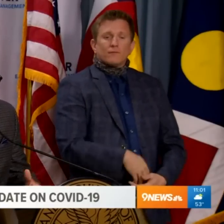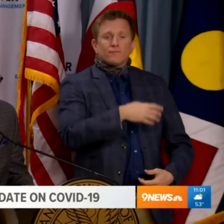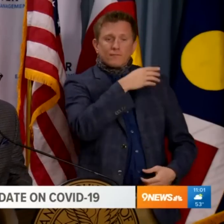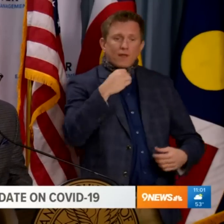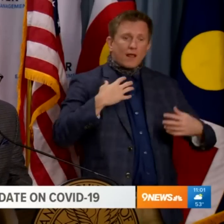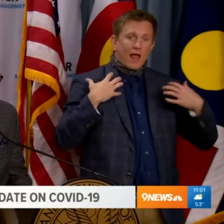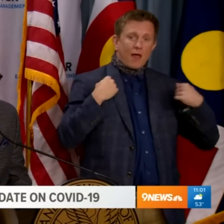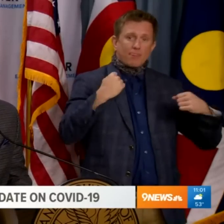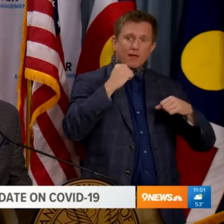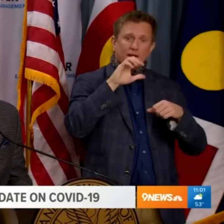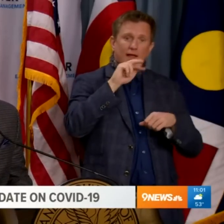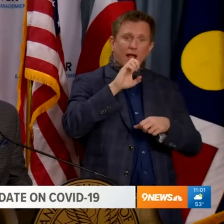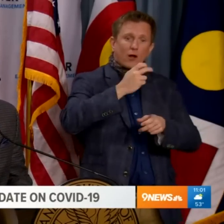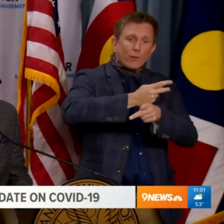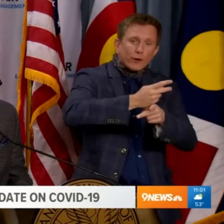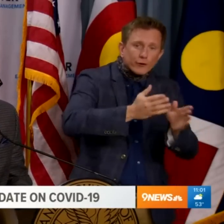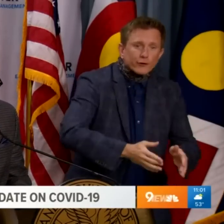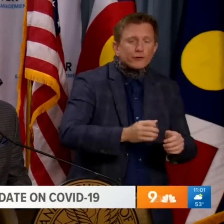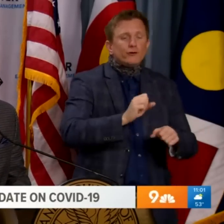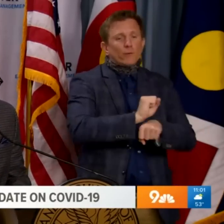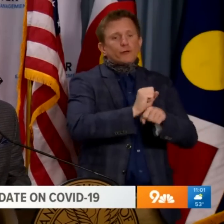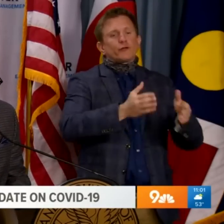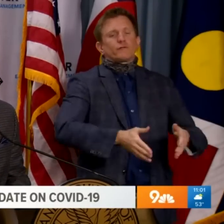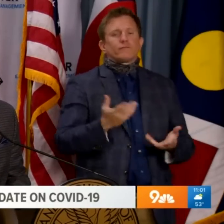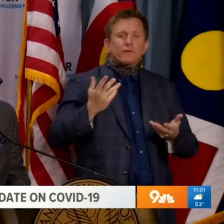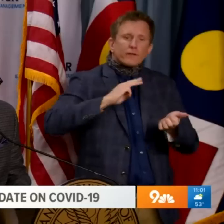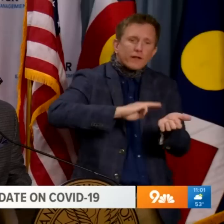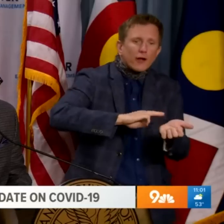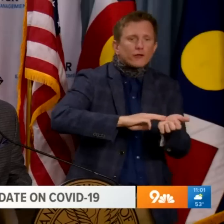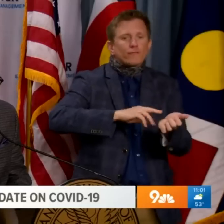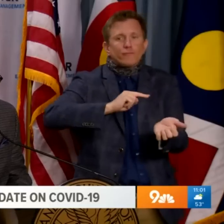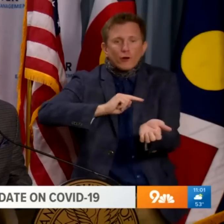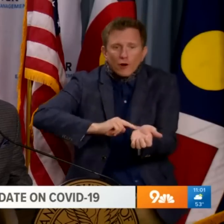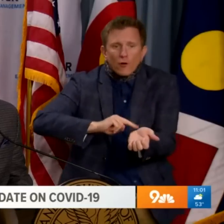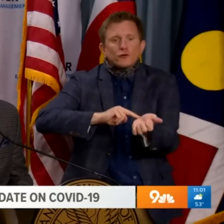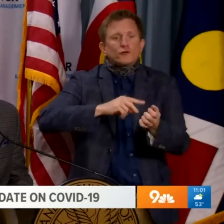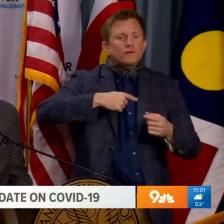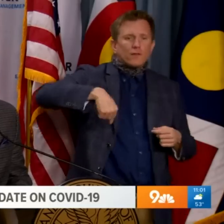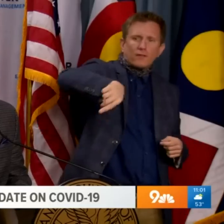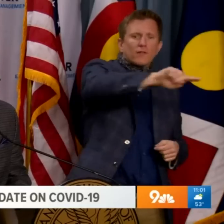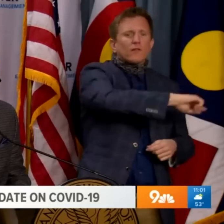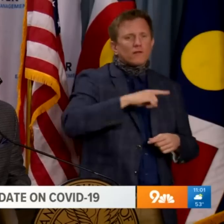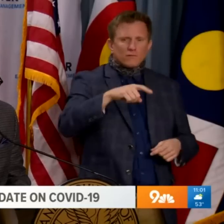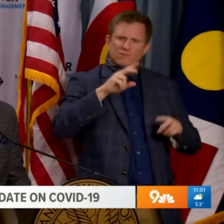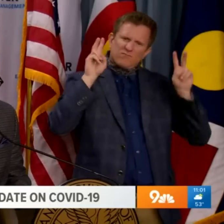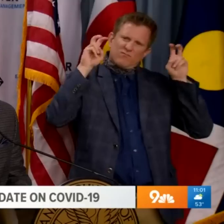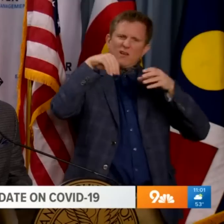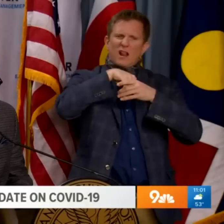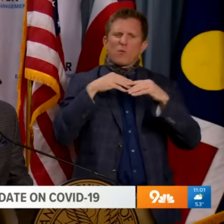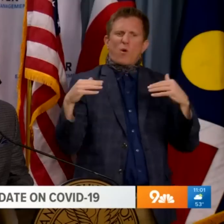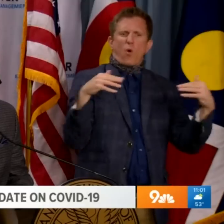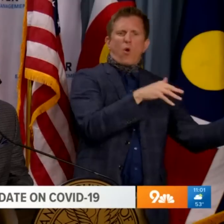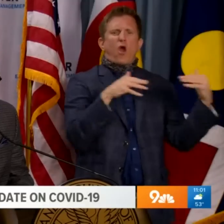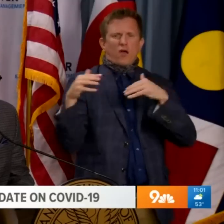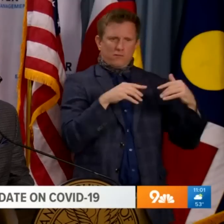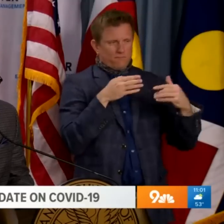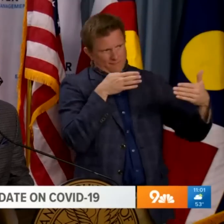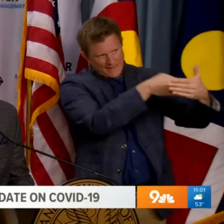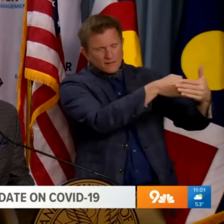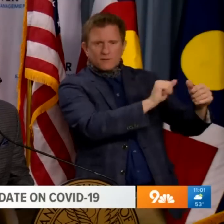exposure to this virus, but they were still on post to make sure everyone was safe. And so we want to thank our police officers